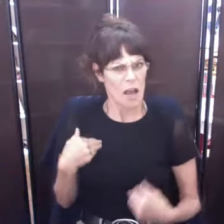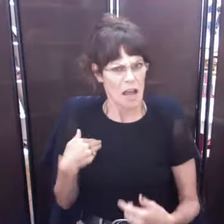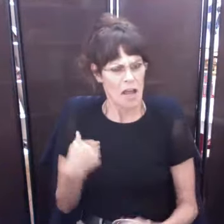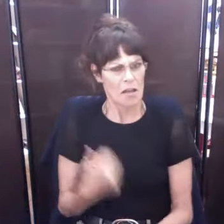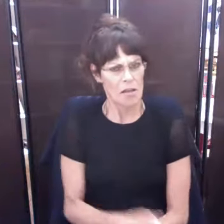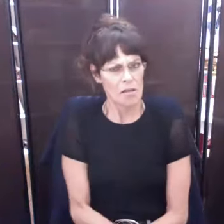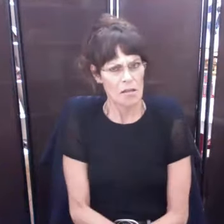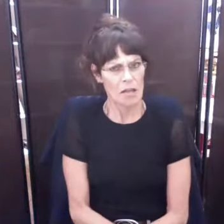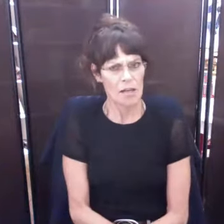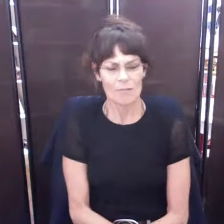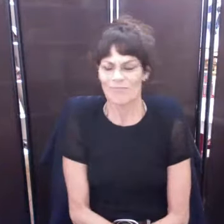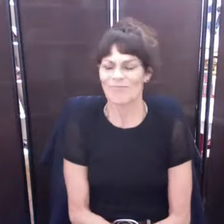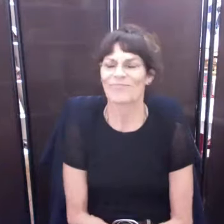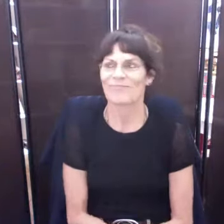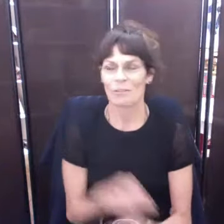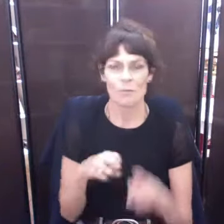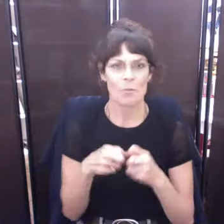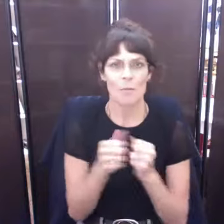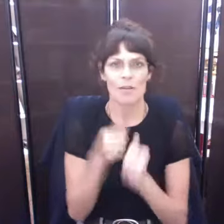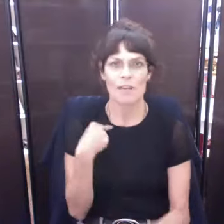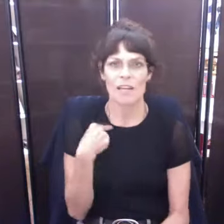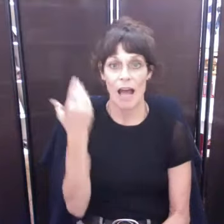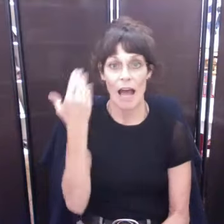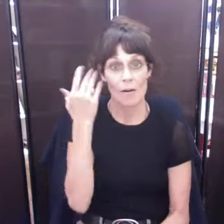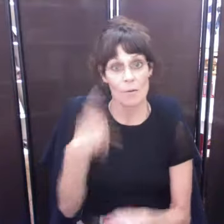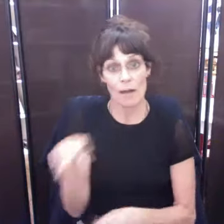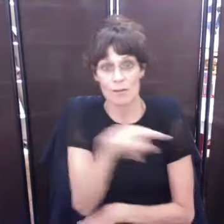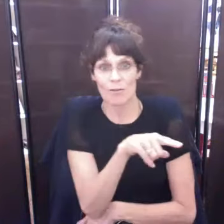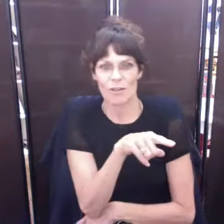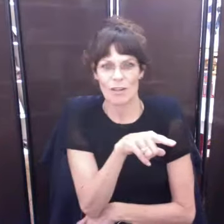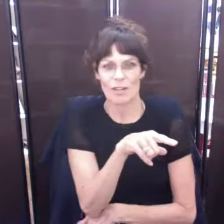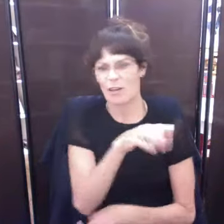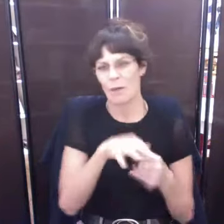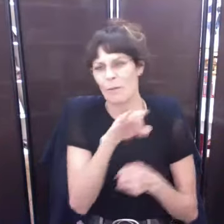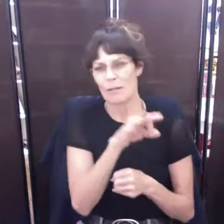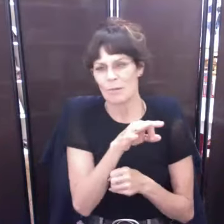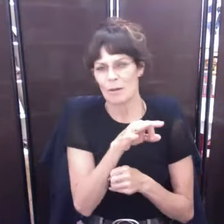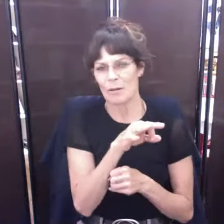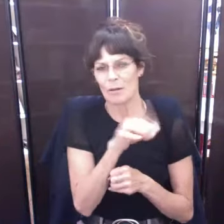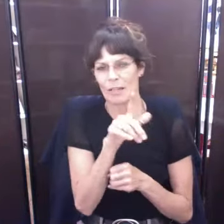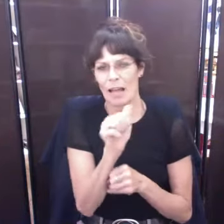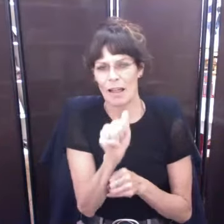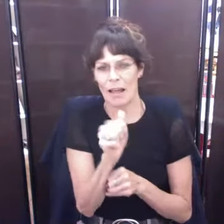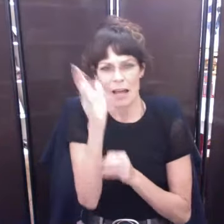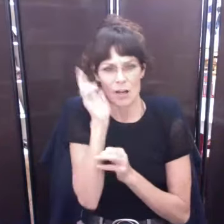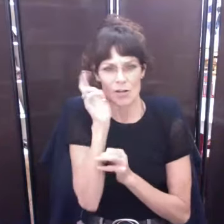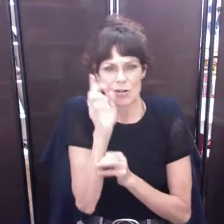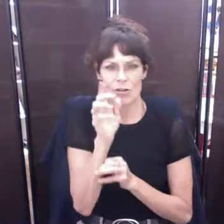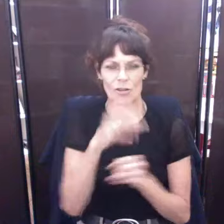See, but here's the problem with me. I don't know about you guys. You guys are probably spiritual in LA. I heard you guys are real spiritual. You know,